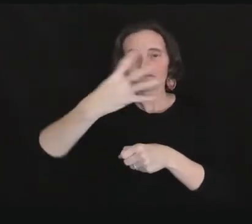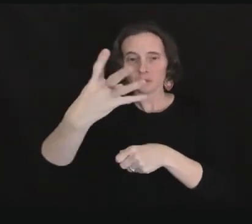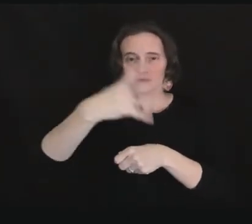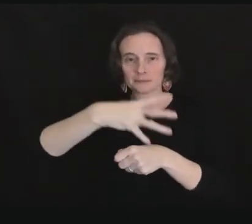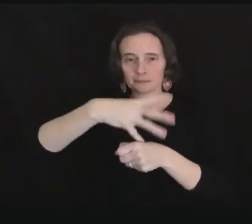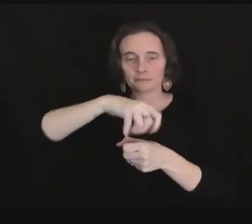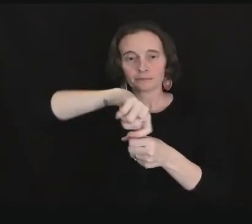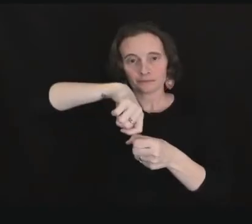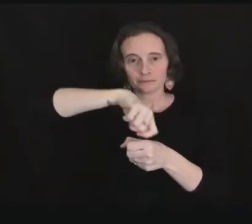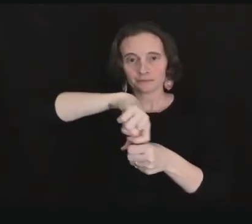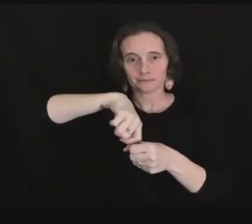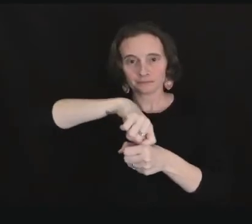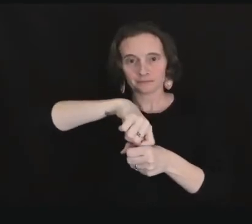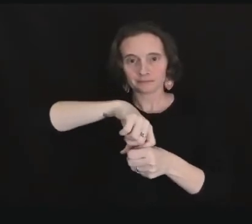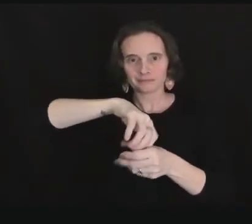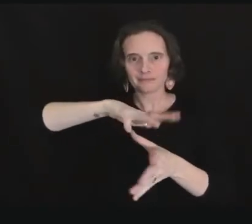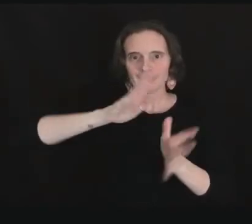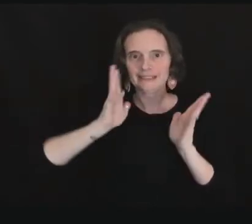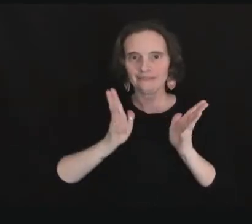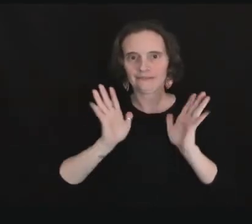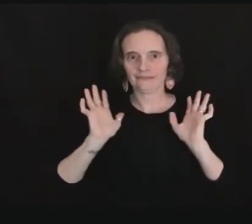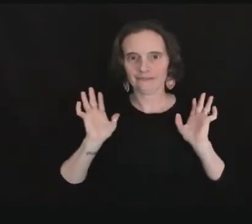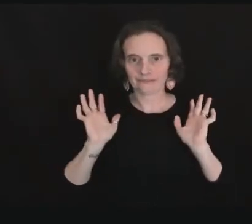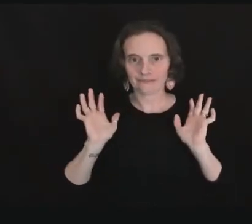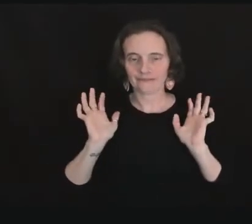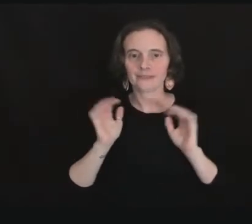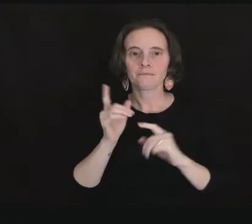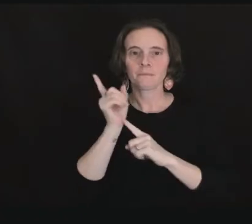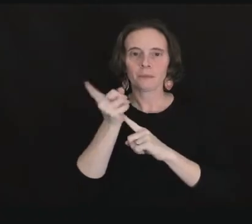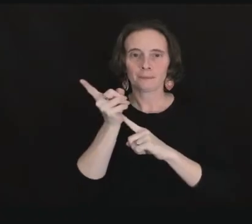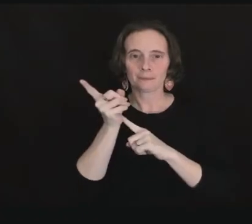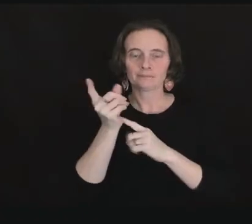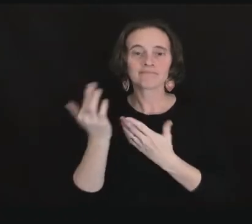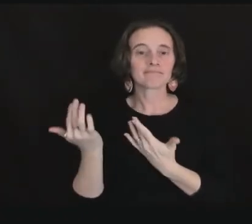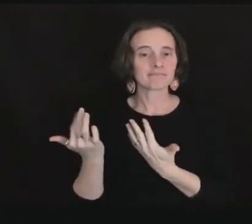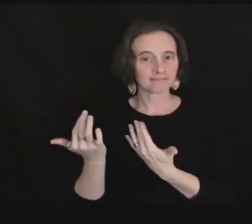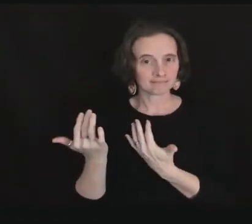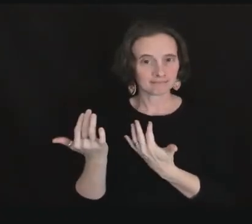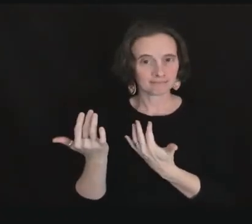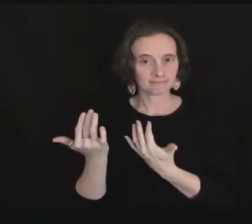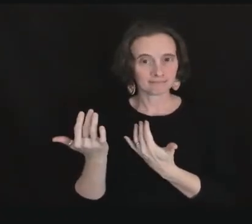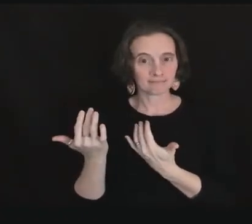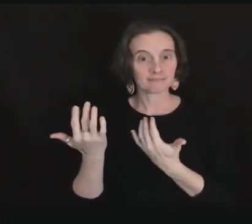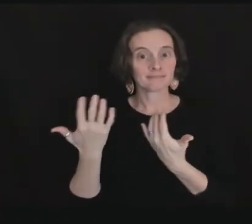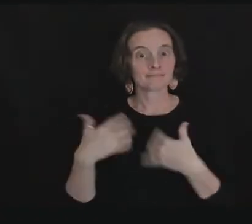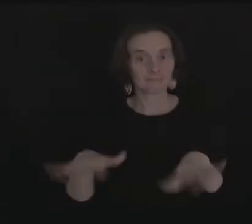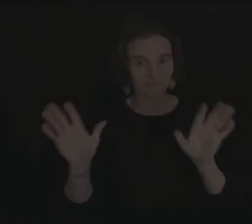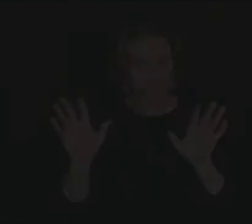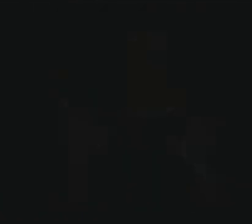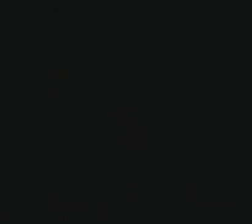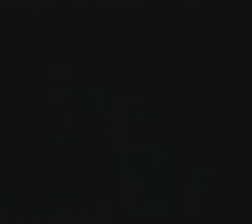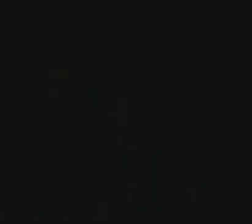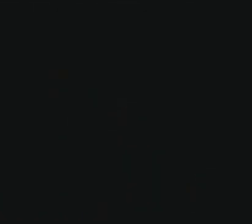liquid. Leave the swab in the liquid for 1 minute.